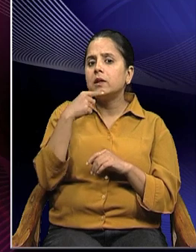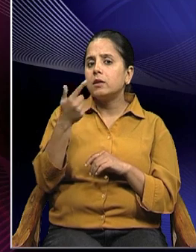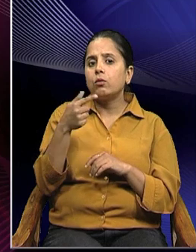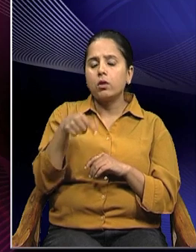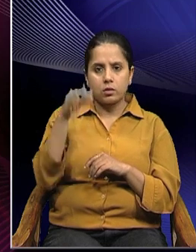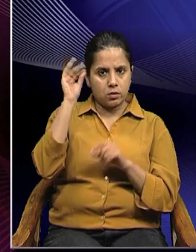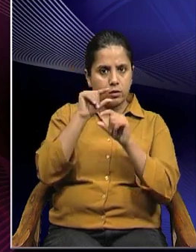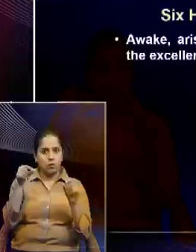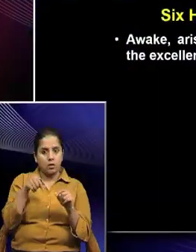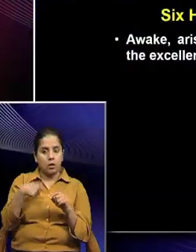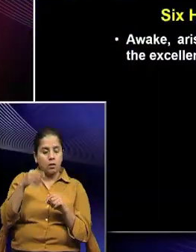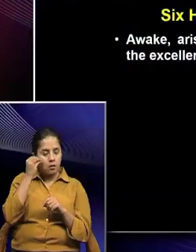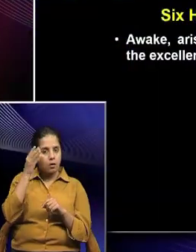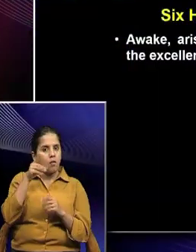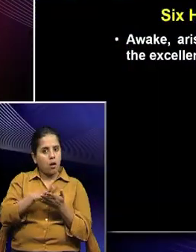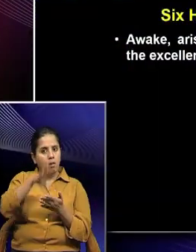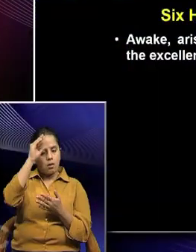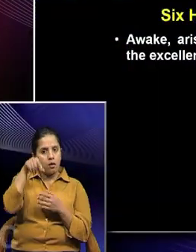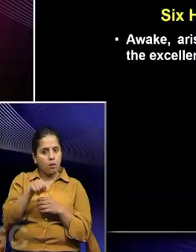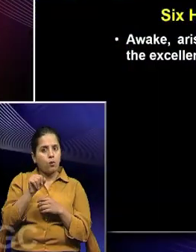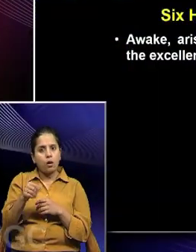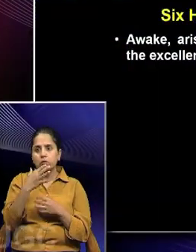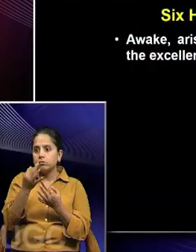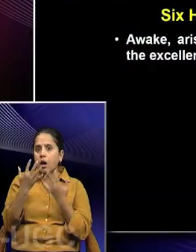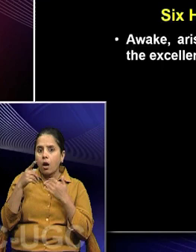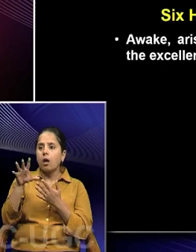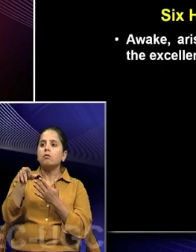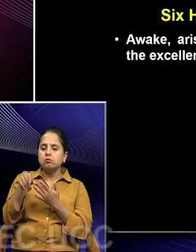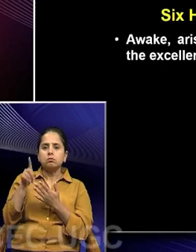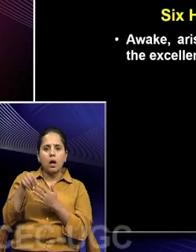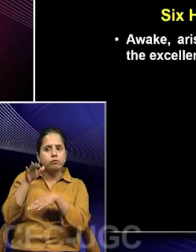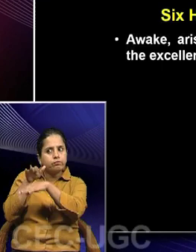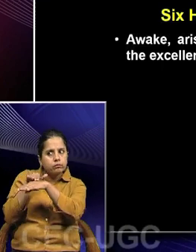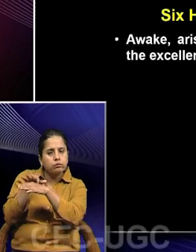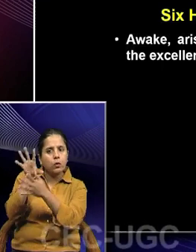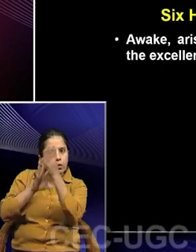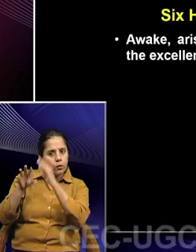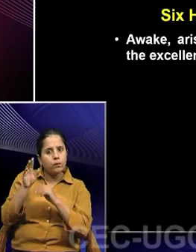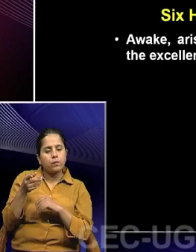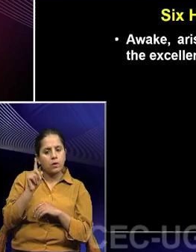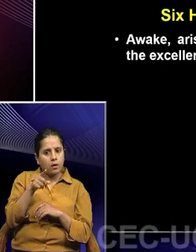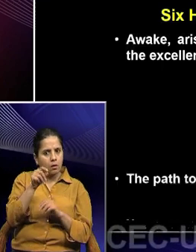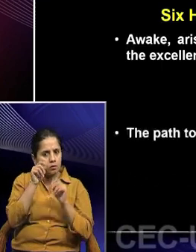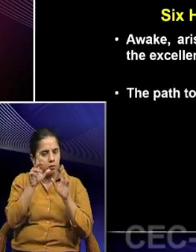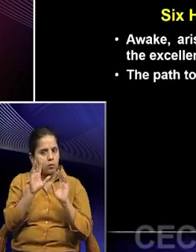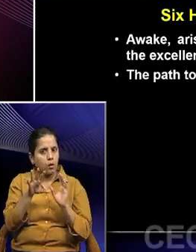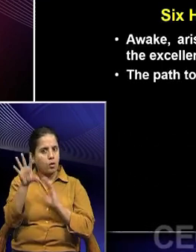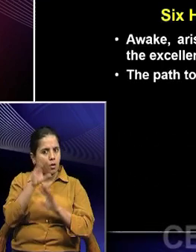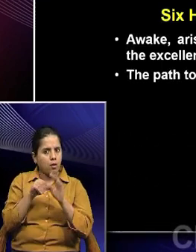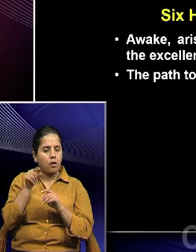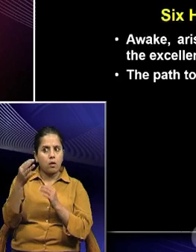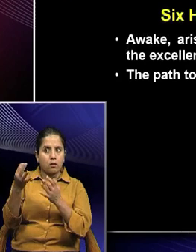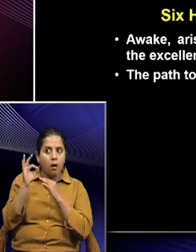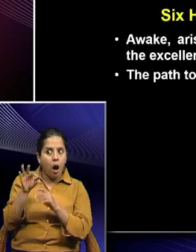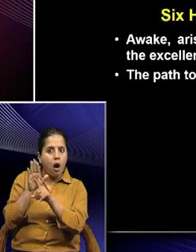awake, arise and learn by approaching the excellent ones. So, you have to awake, you have to arise, and you should learn by approaching the excellent